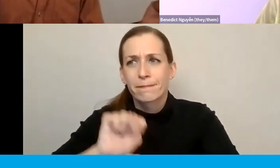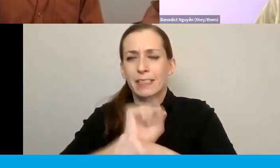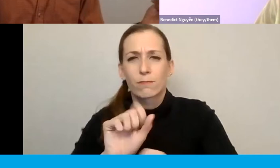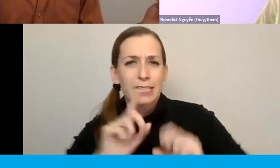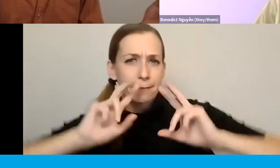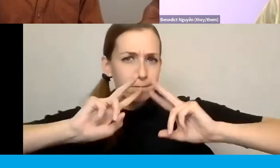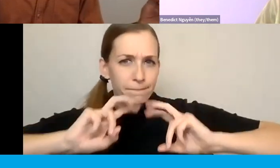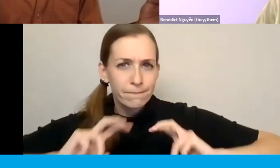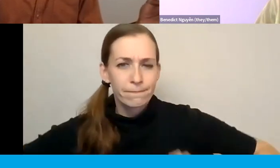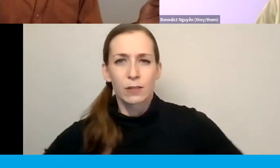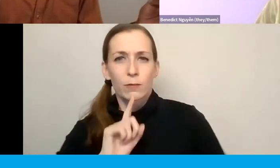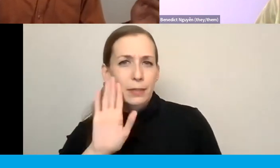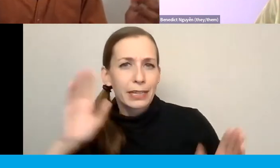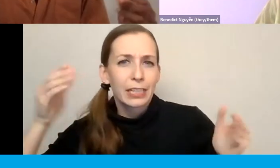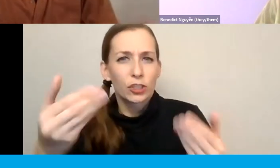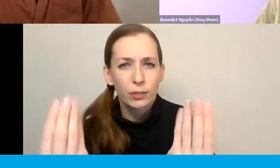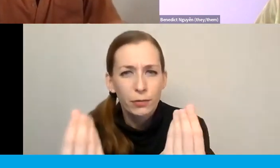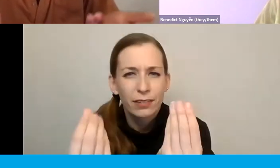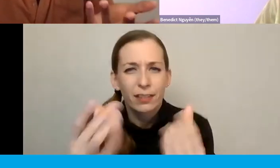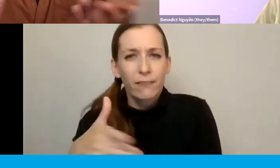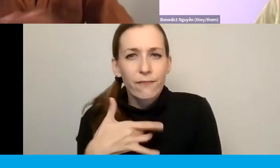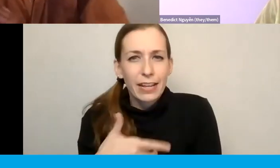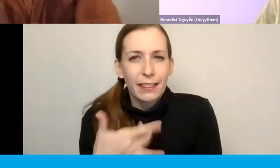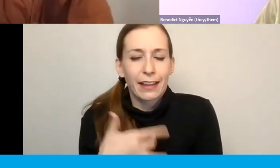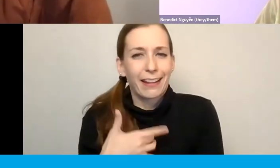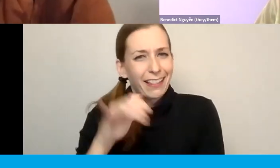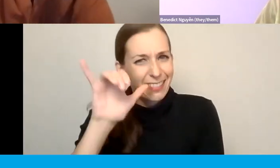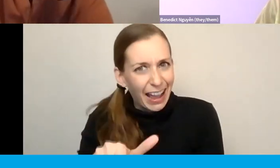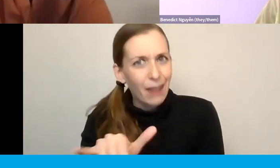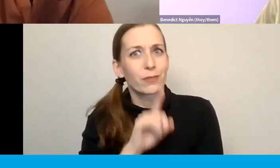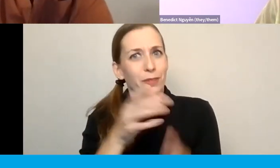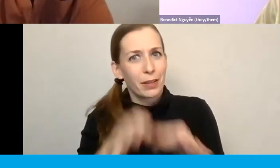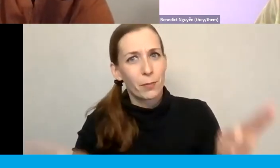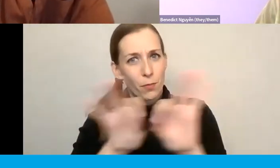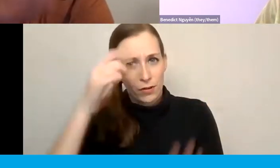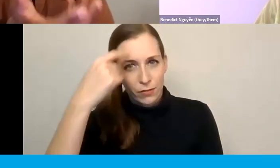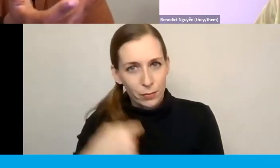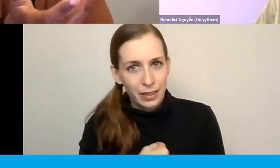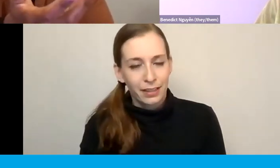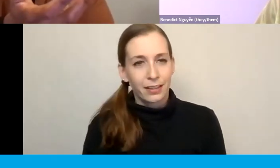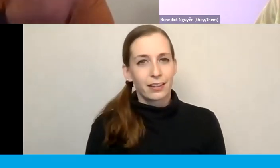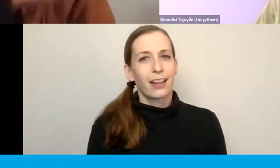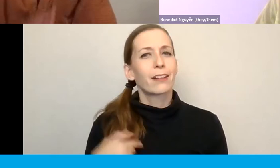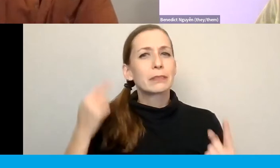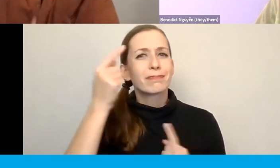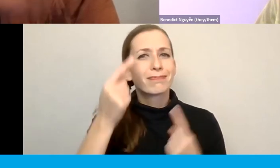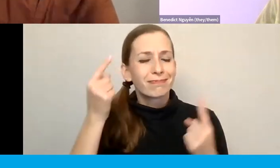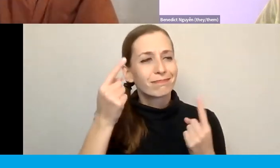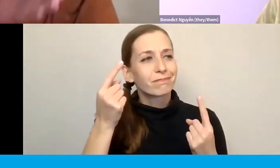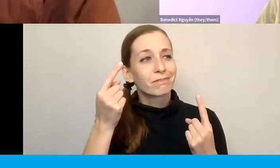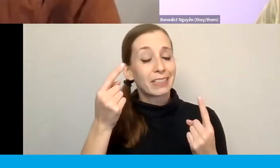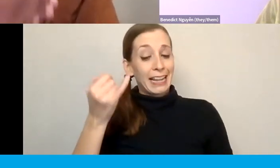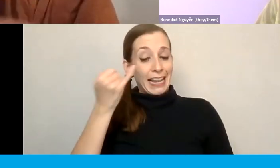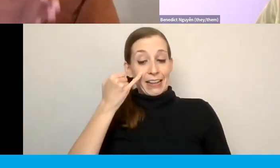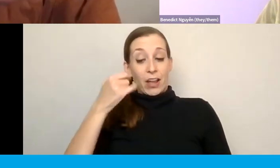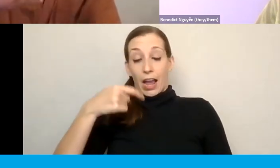really paying attention to the sensation of the fingertips. And I think what I was interested in is like, can this translate when I'm not in front of them, when there